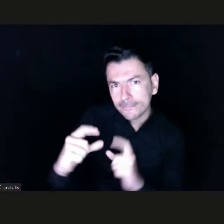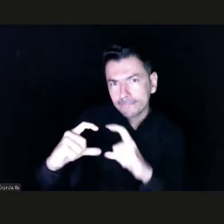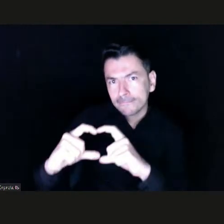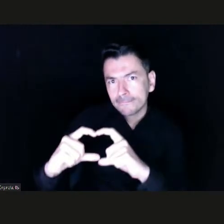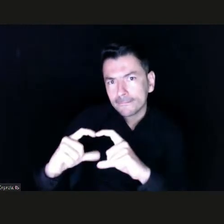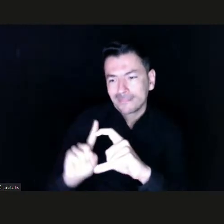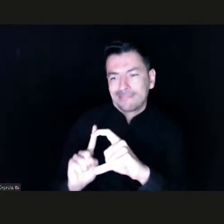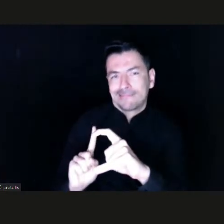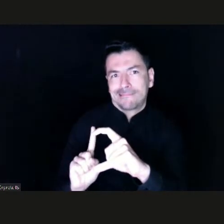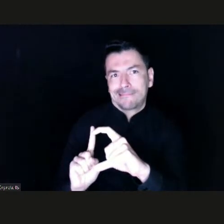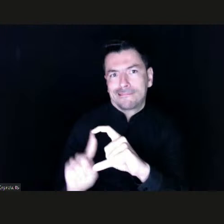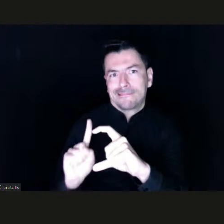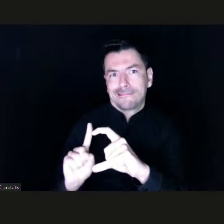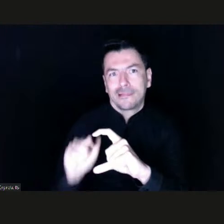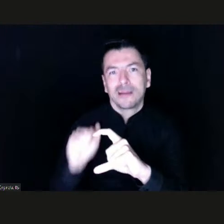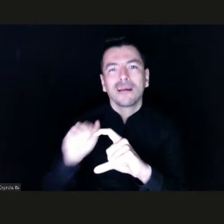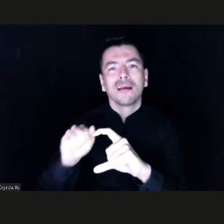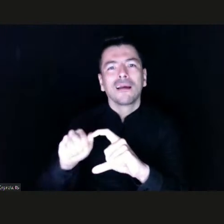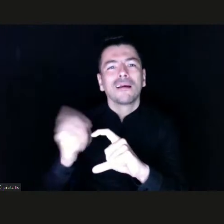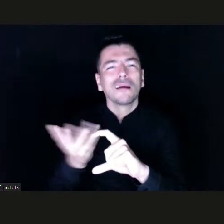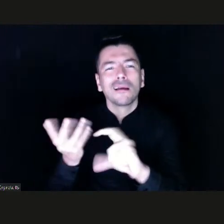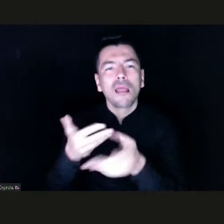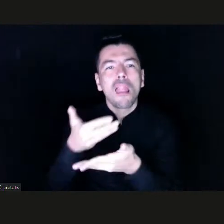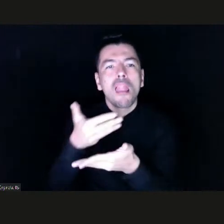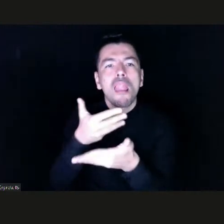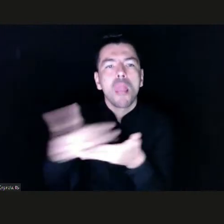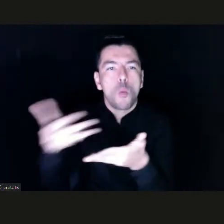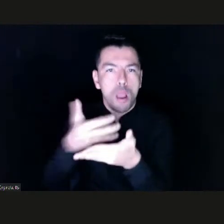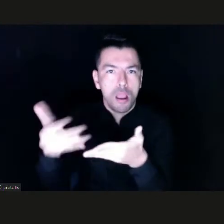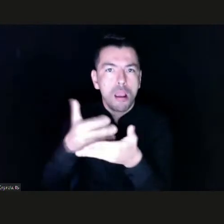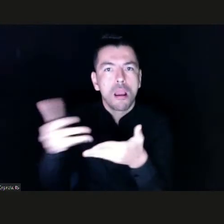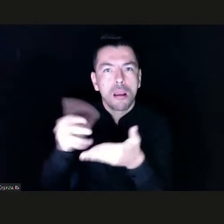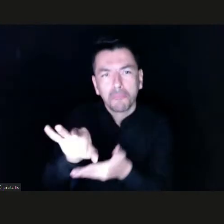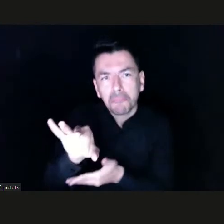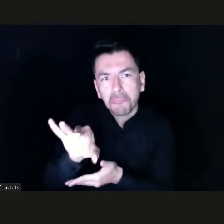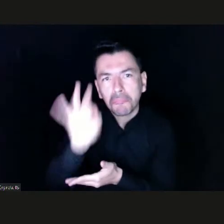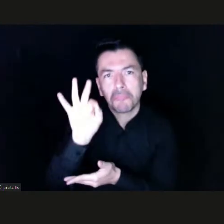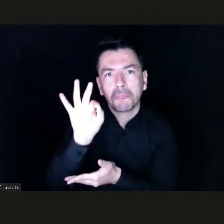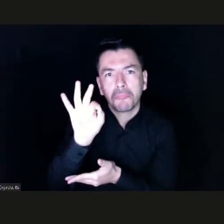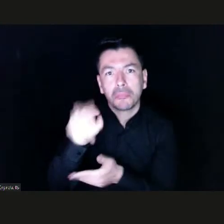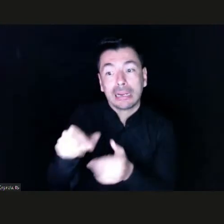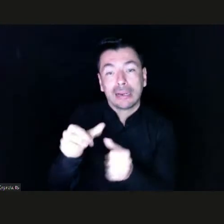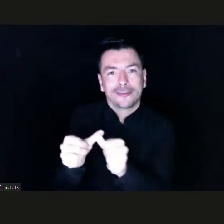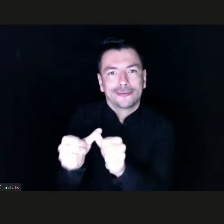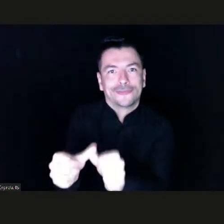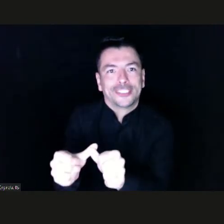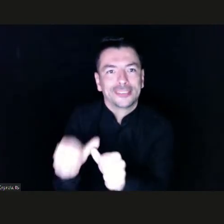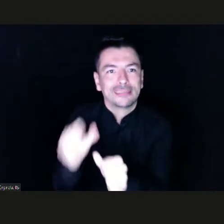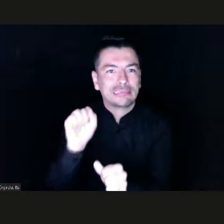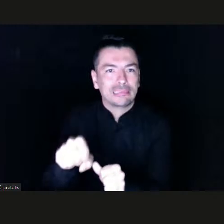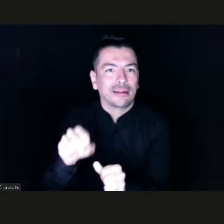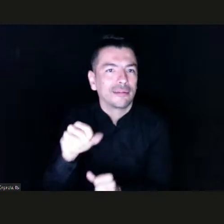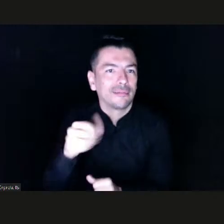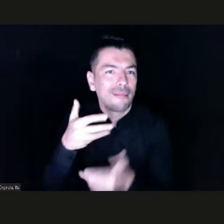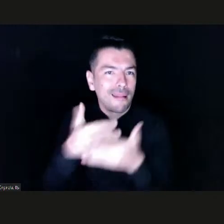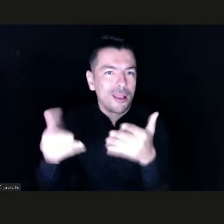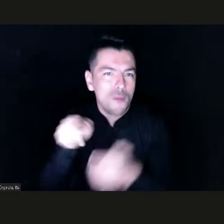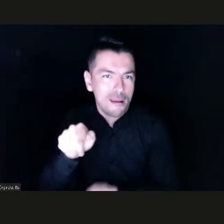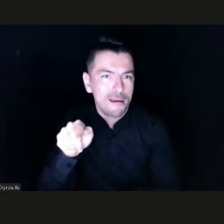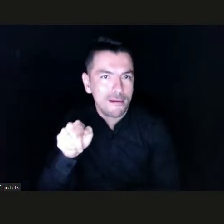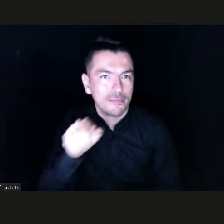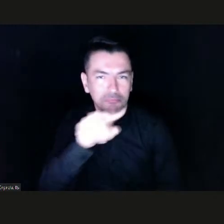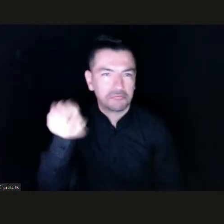screen. We are also delighted that the interpretation in international sign